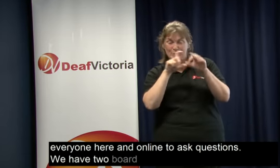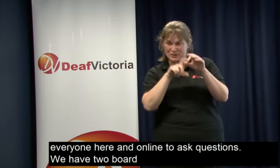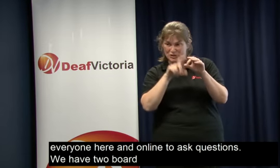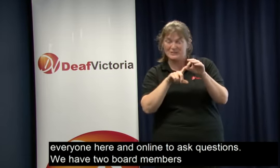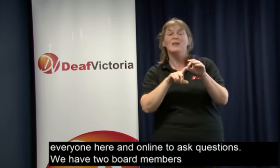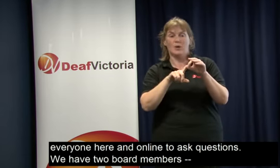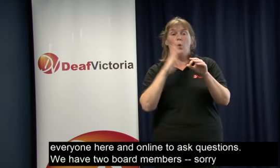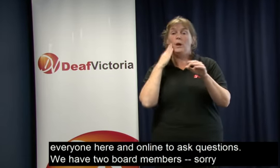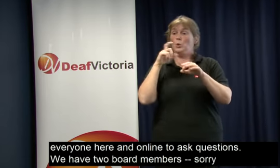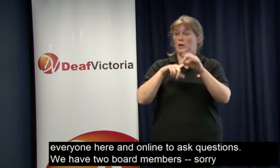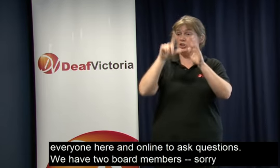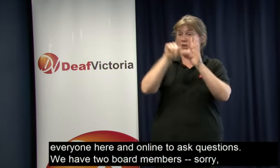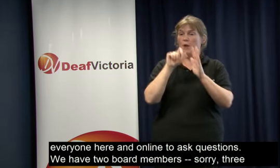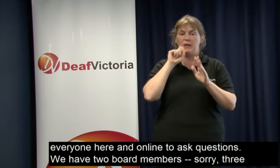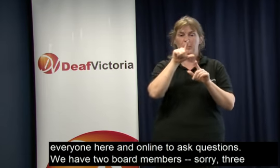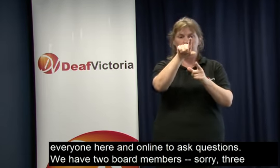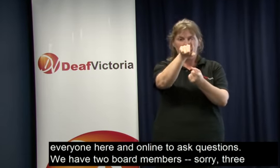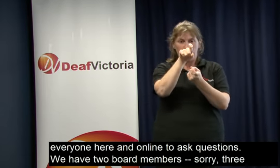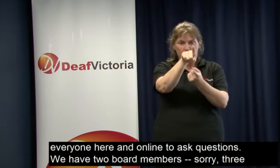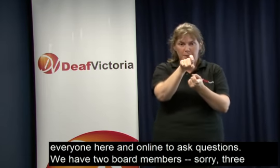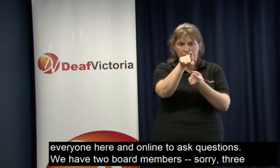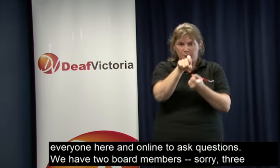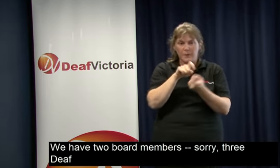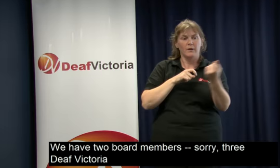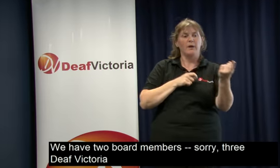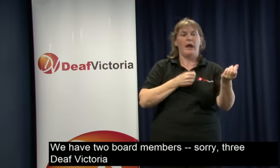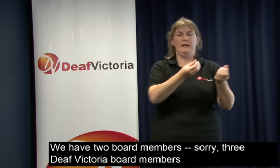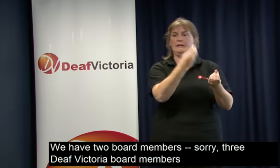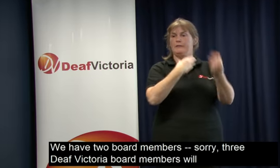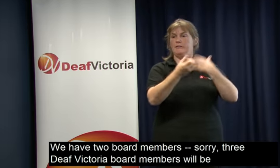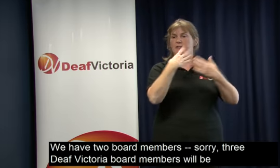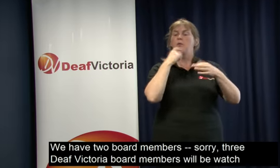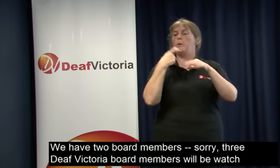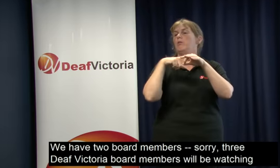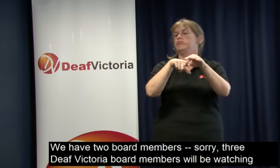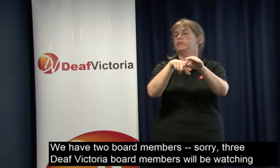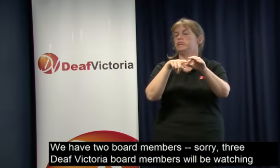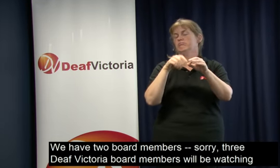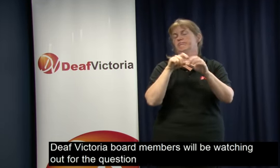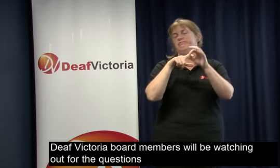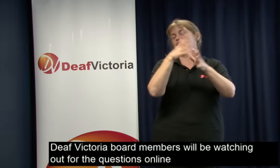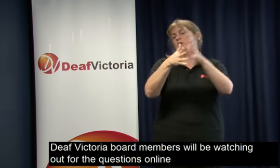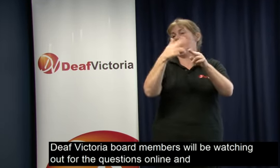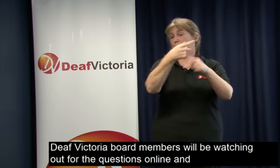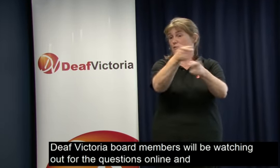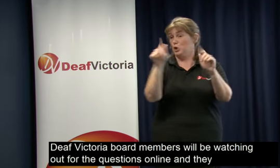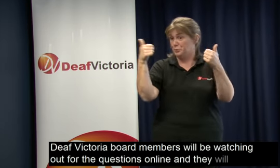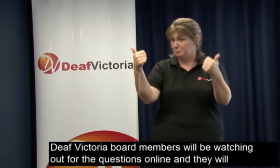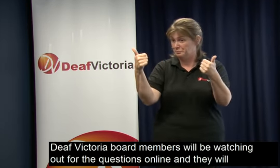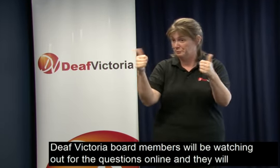board members who will be watching out for the questions online, and they will take note of those, and we'll have someone who will actually